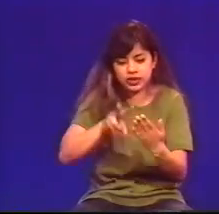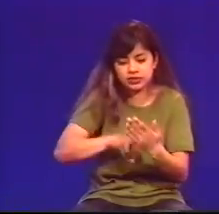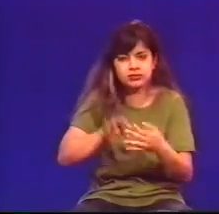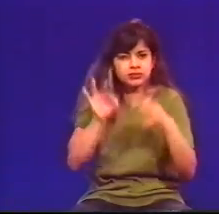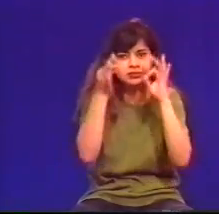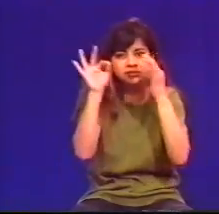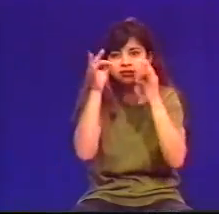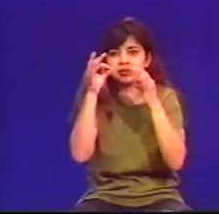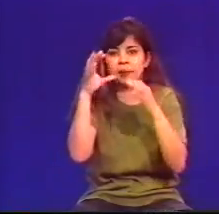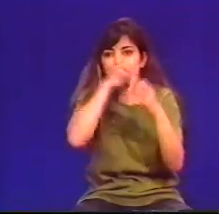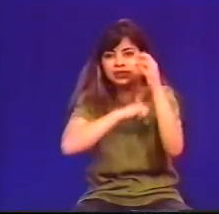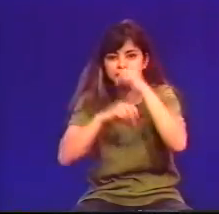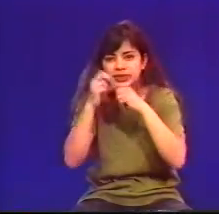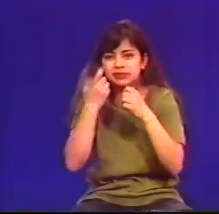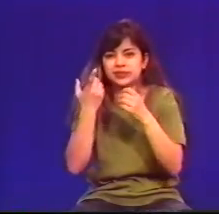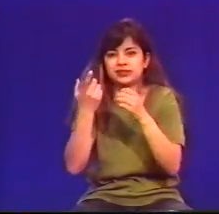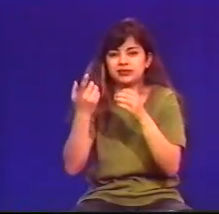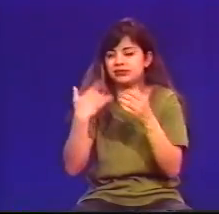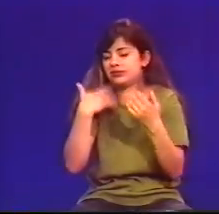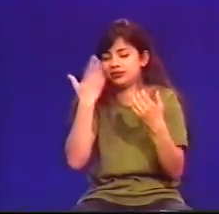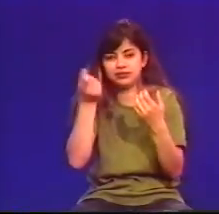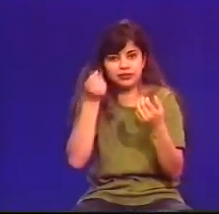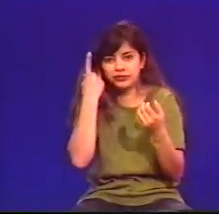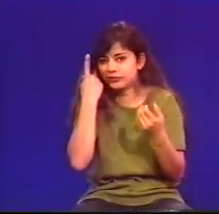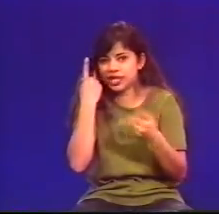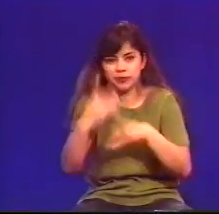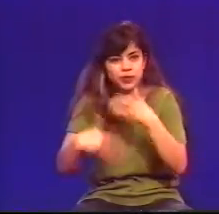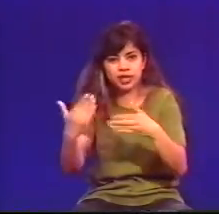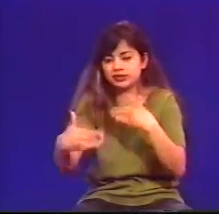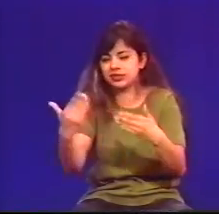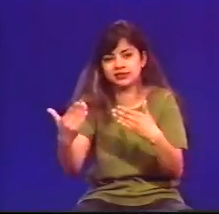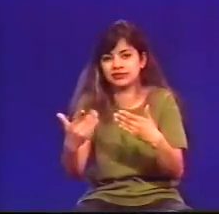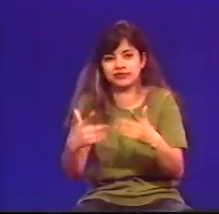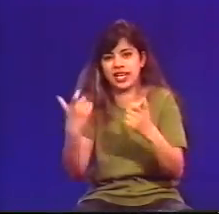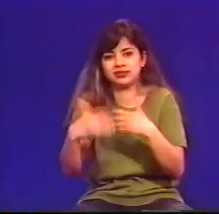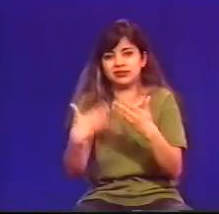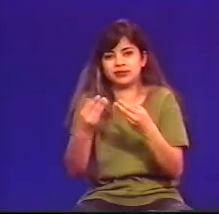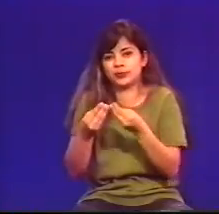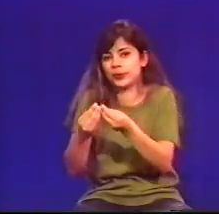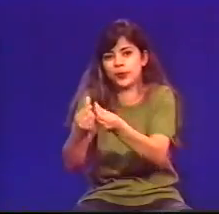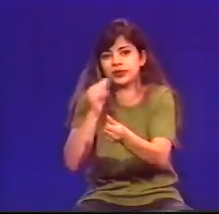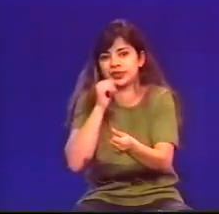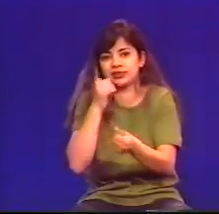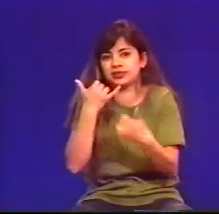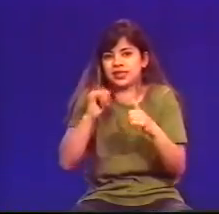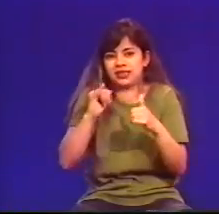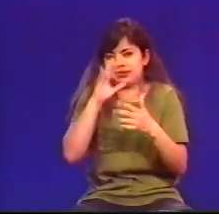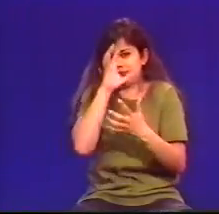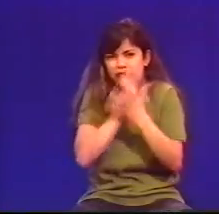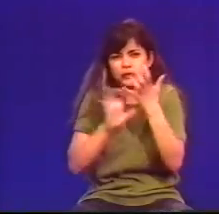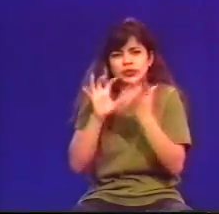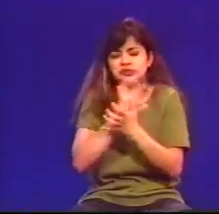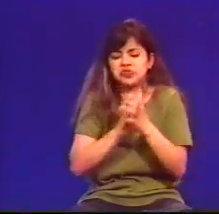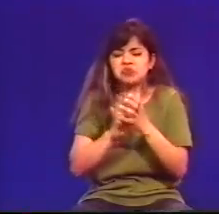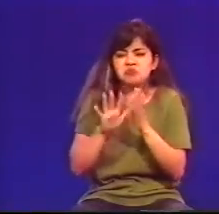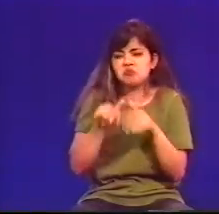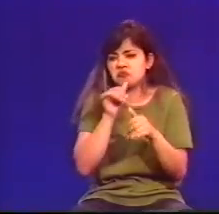the information in English, what was printed on the page and so forth. And so trying to look down and take in the information in English